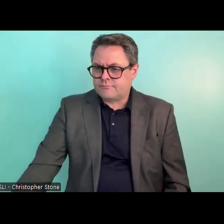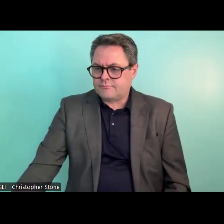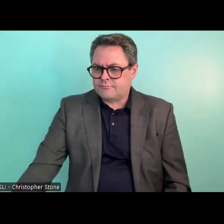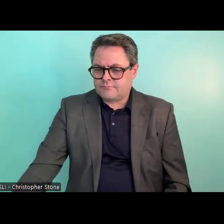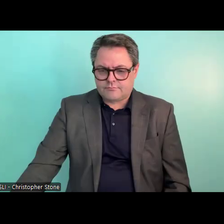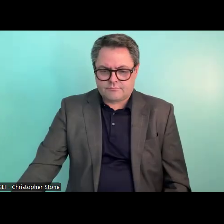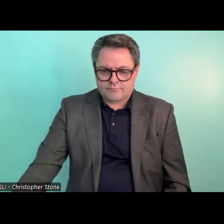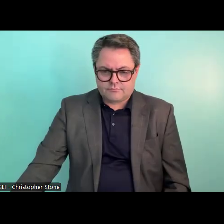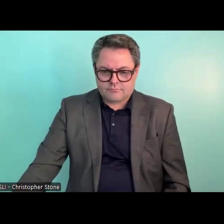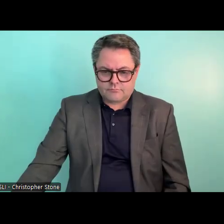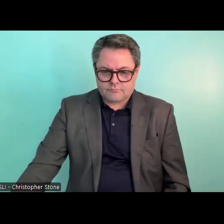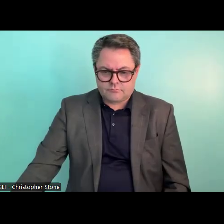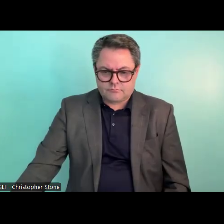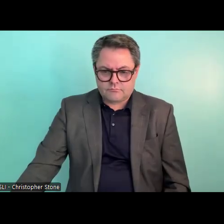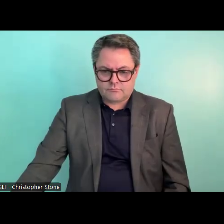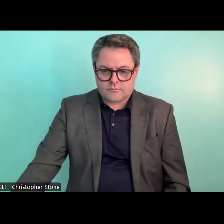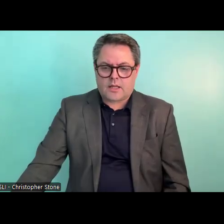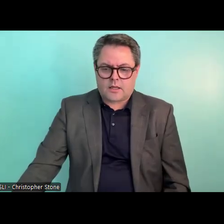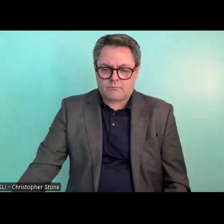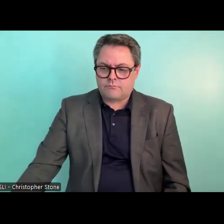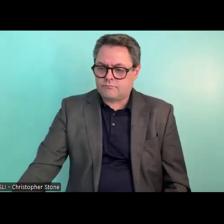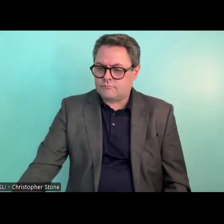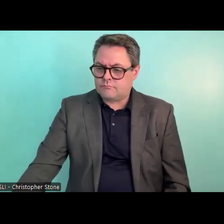I see a hand raised there.